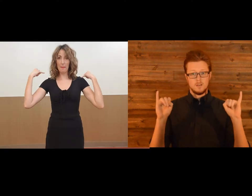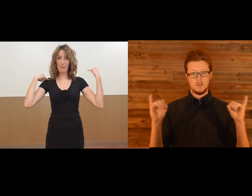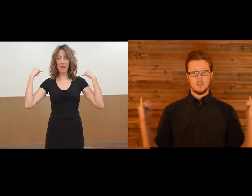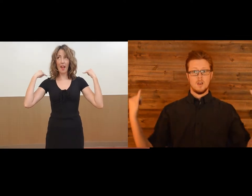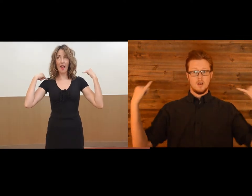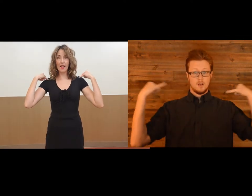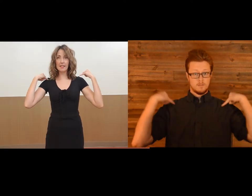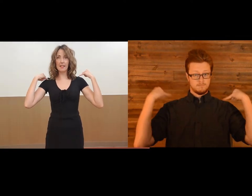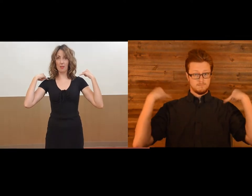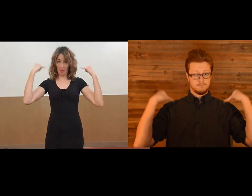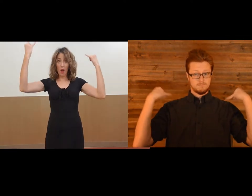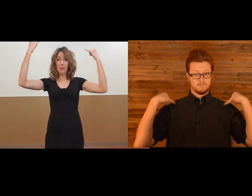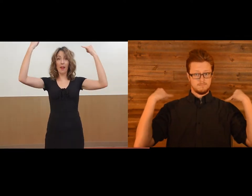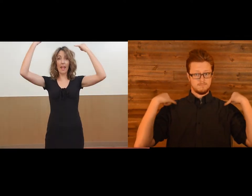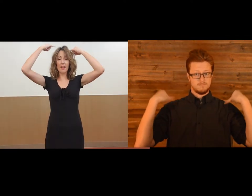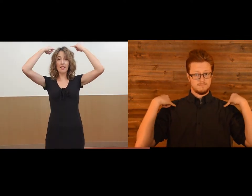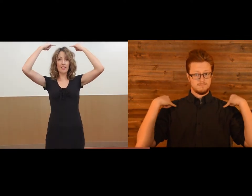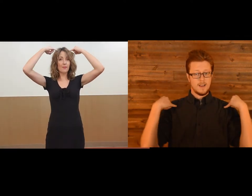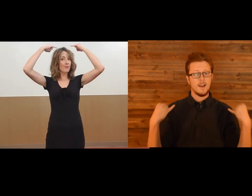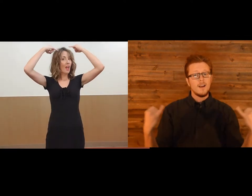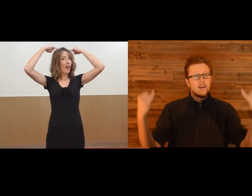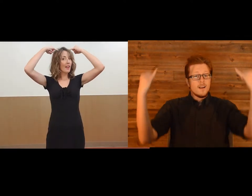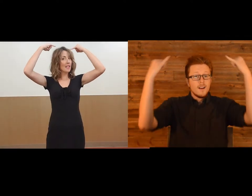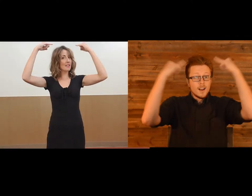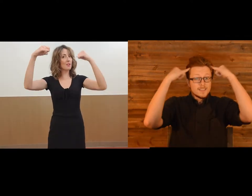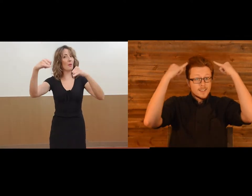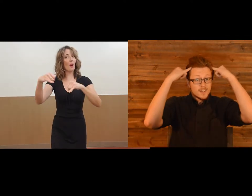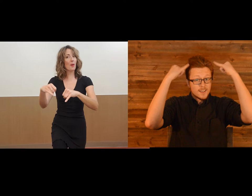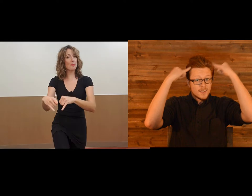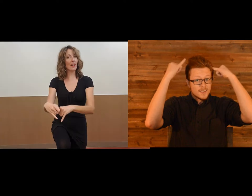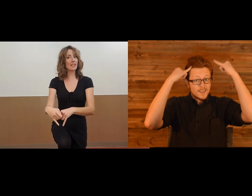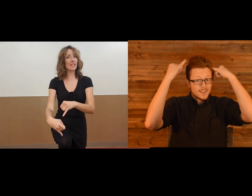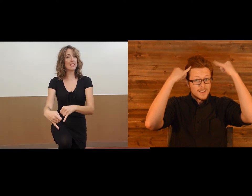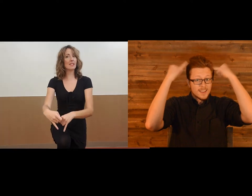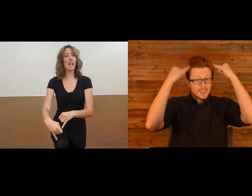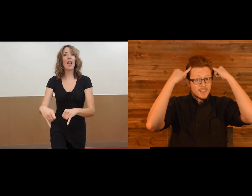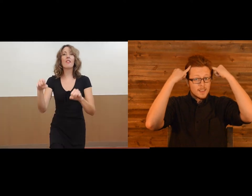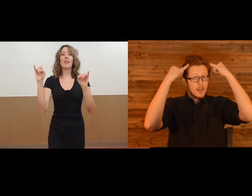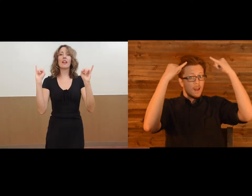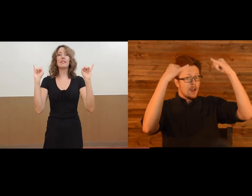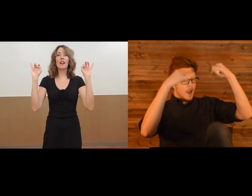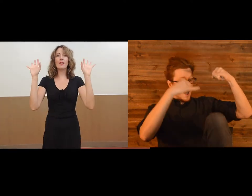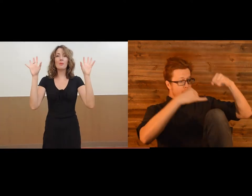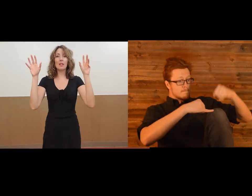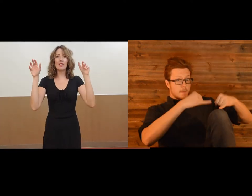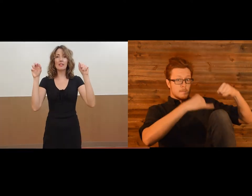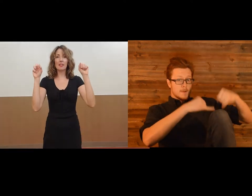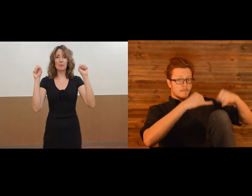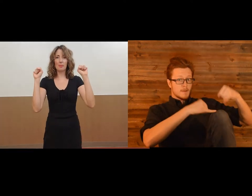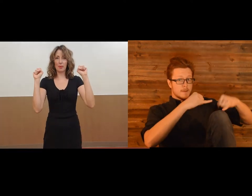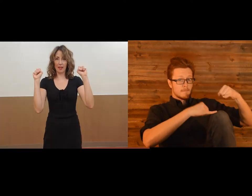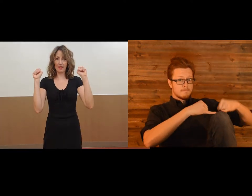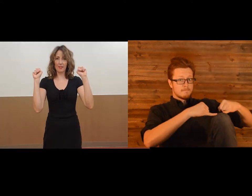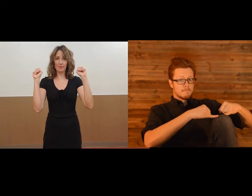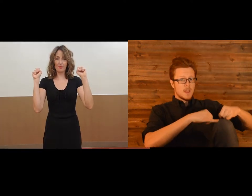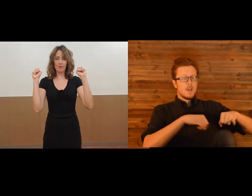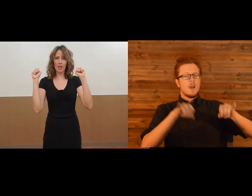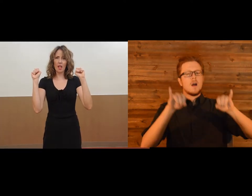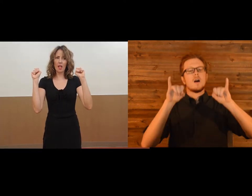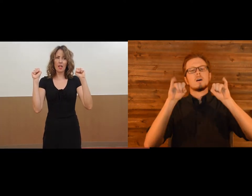shoulders. I dance them on my head. I dance them on my knees. Then I tuck them into